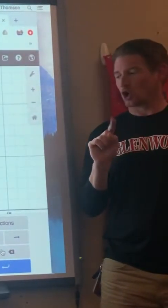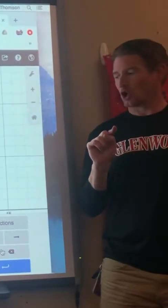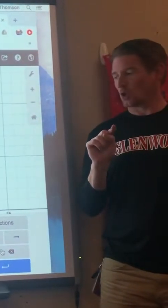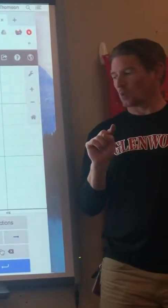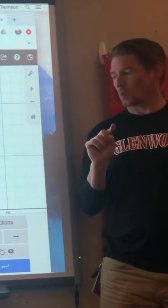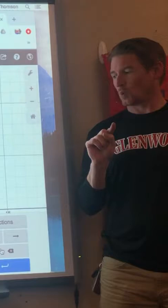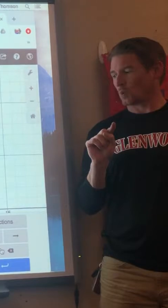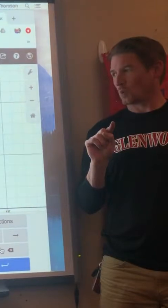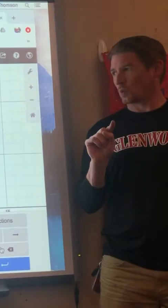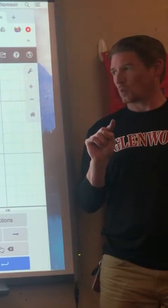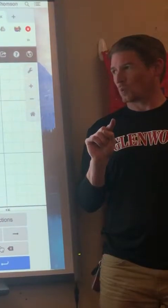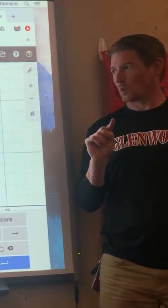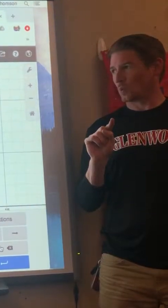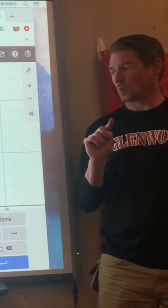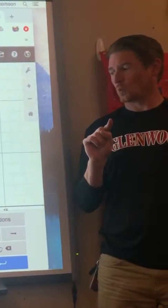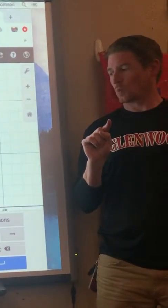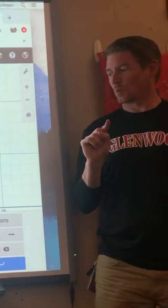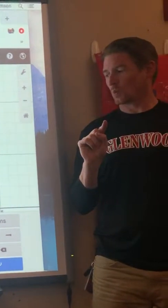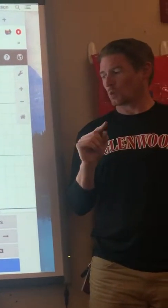up